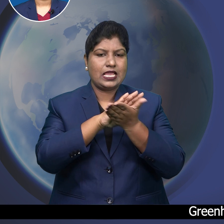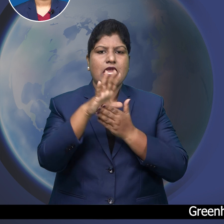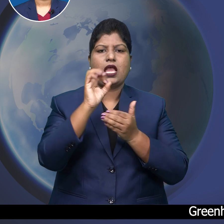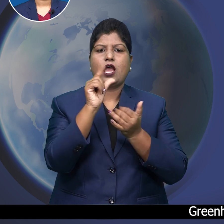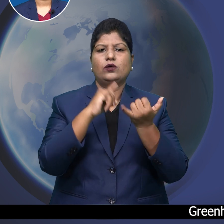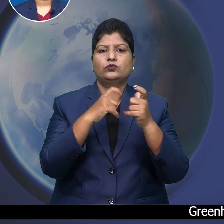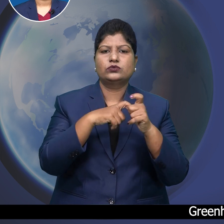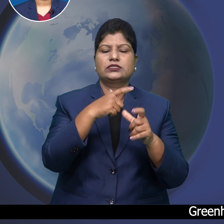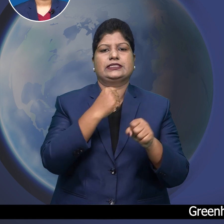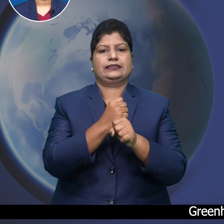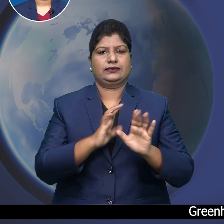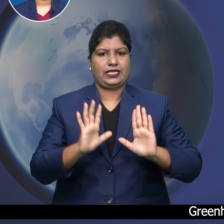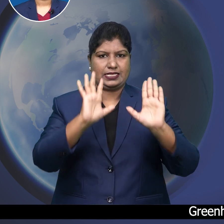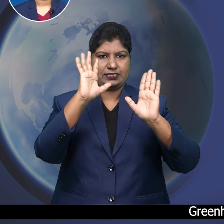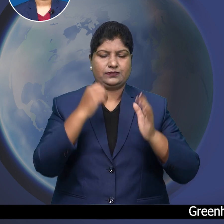gases.